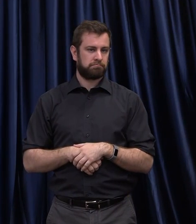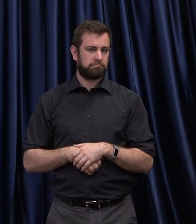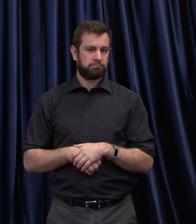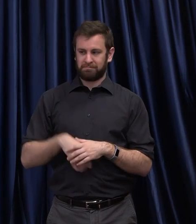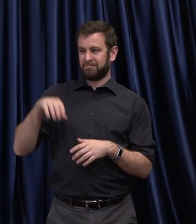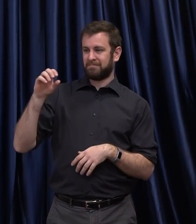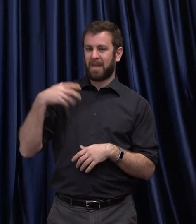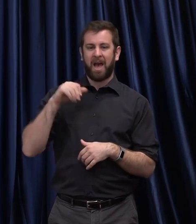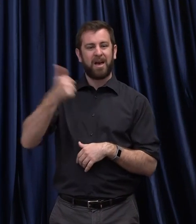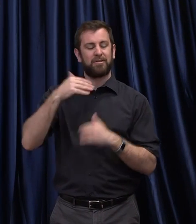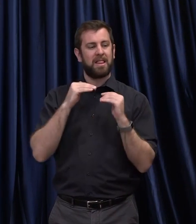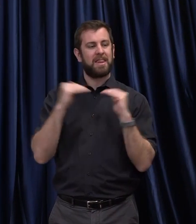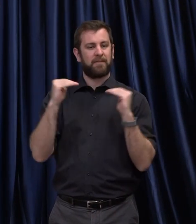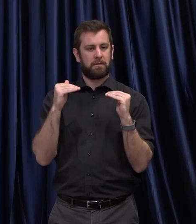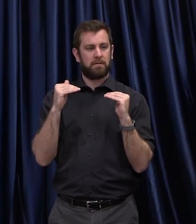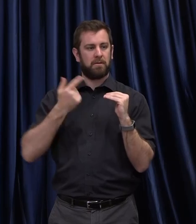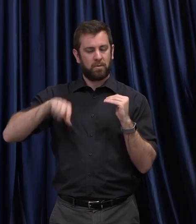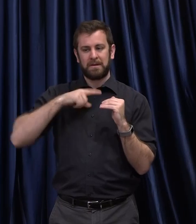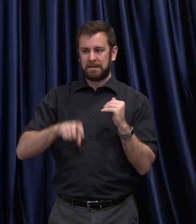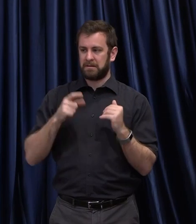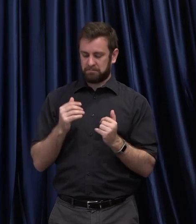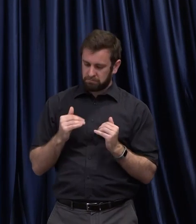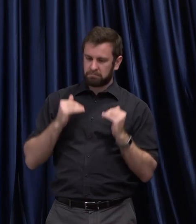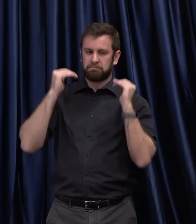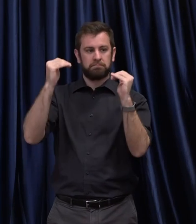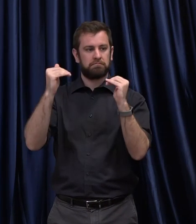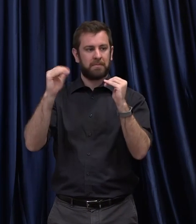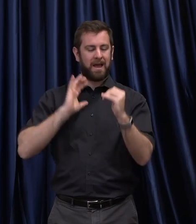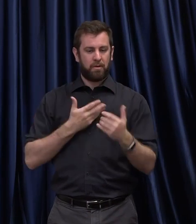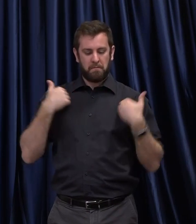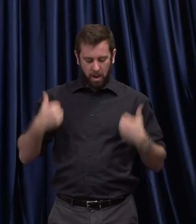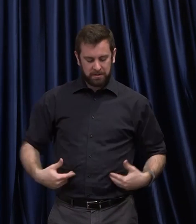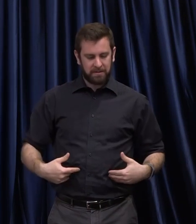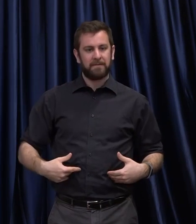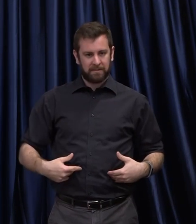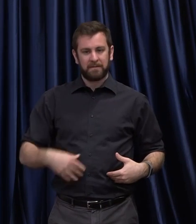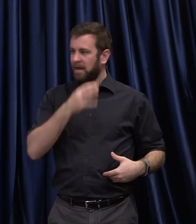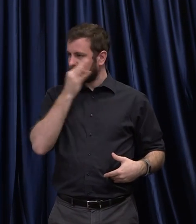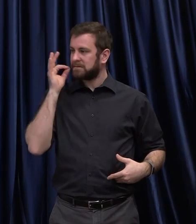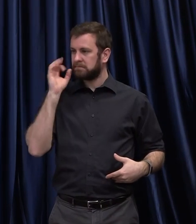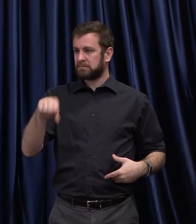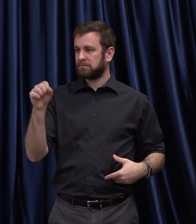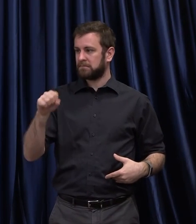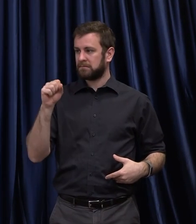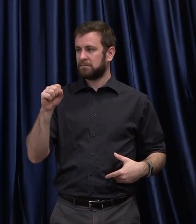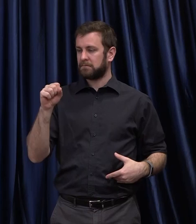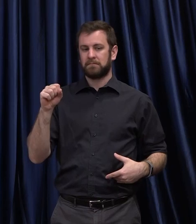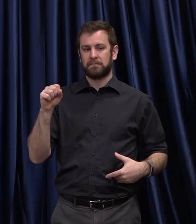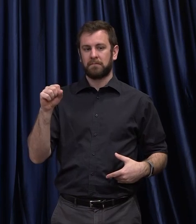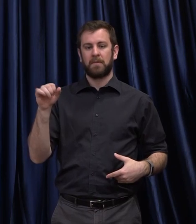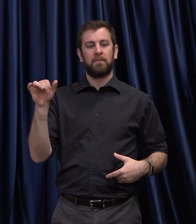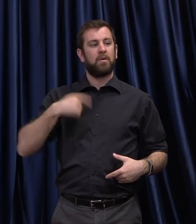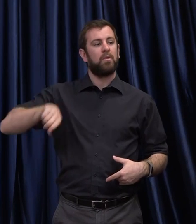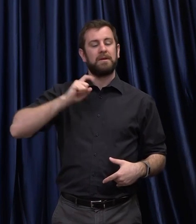reach. The level where our limbs are fasting. And especially I want to focus this month on